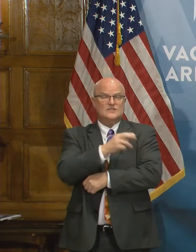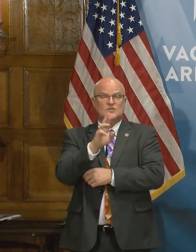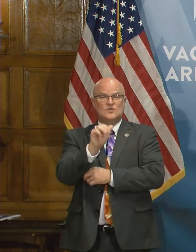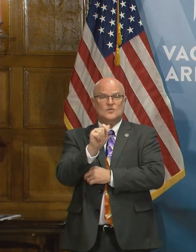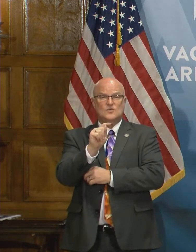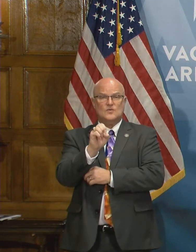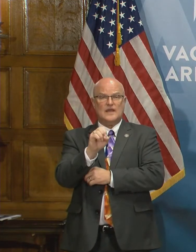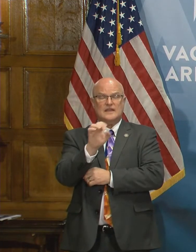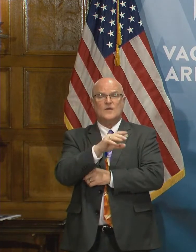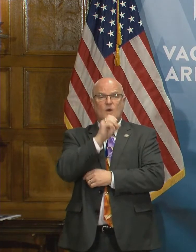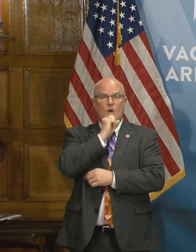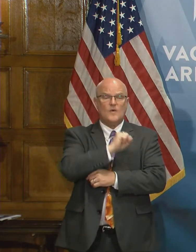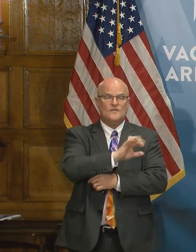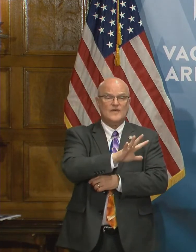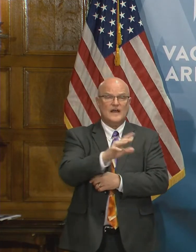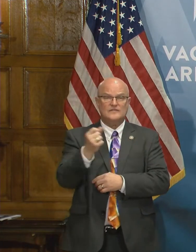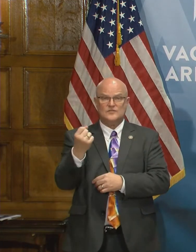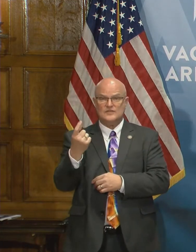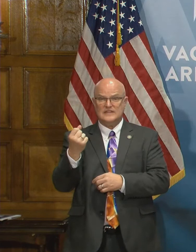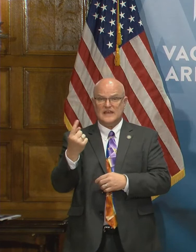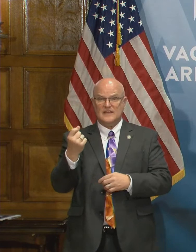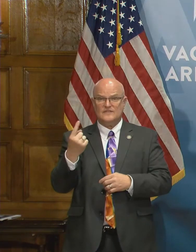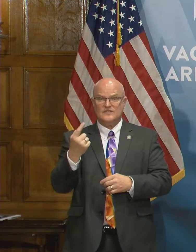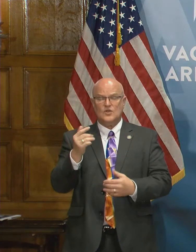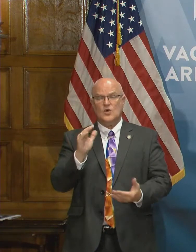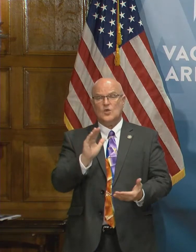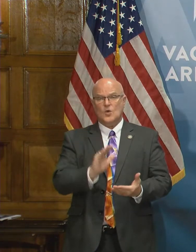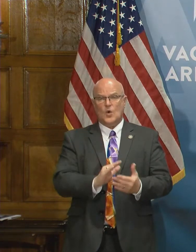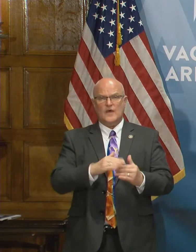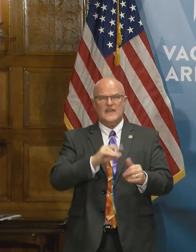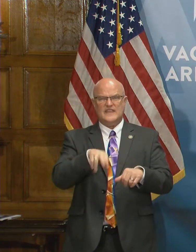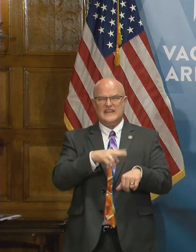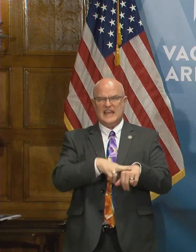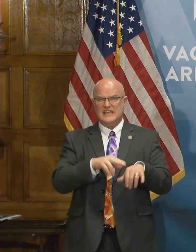among individuals 5 to 11 are much lower than the